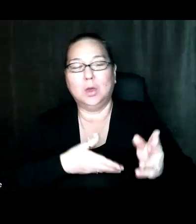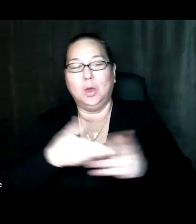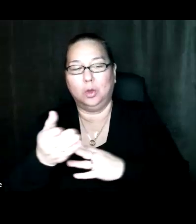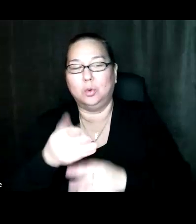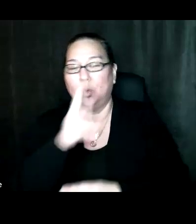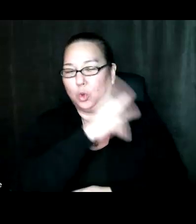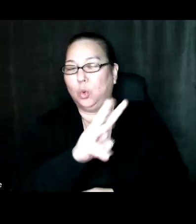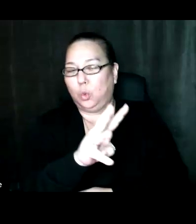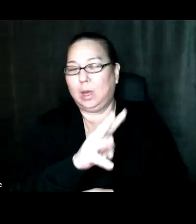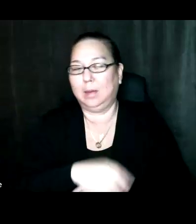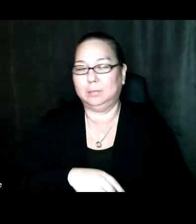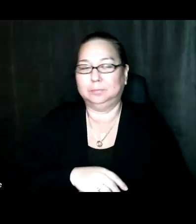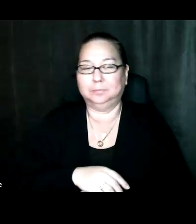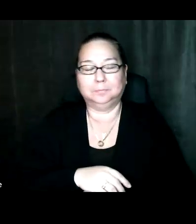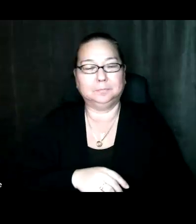www.bostonpublicschools.org/enroll.